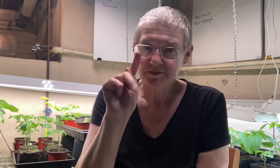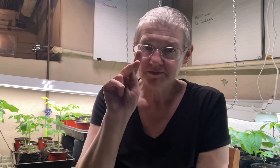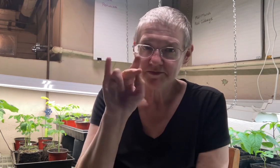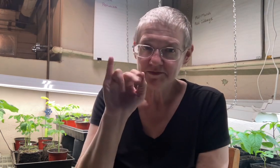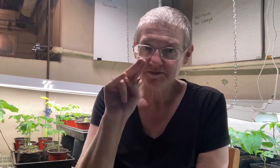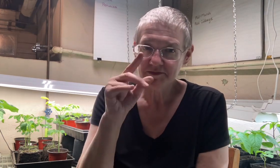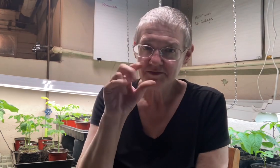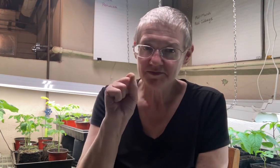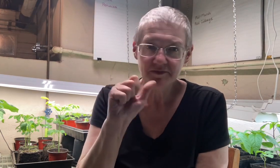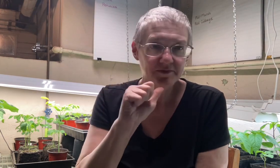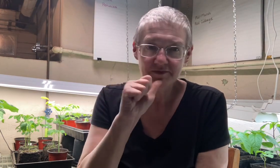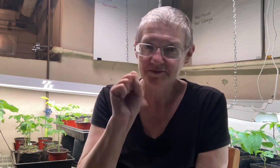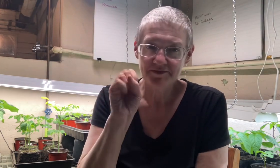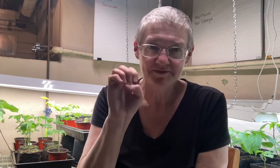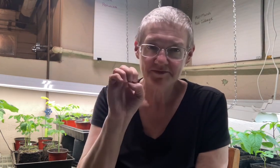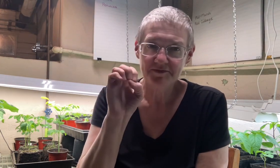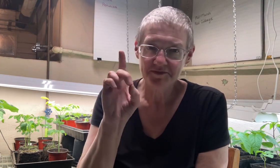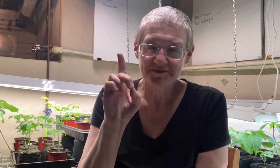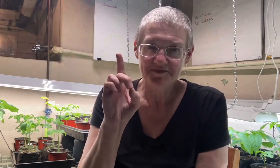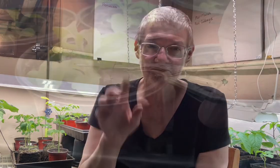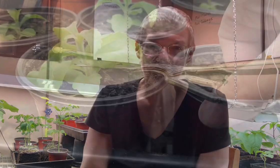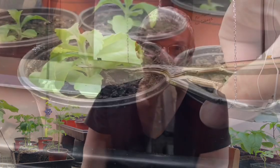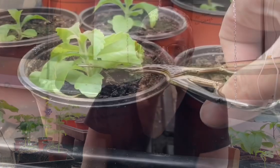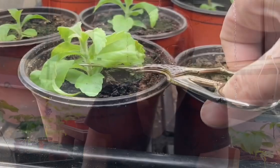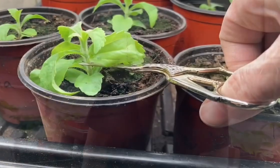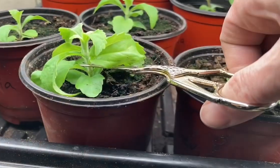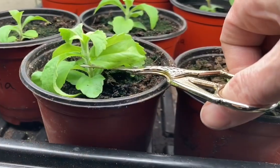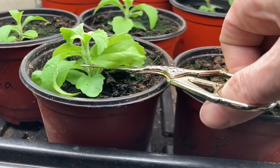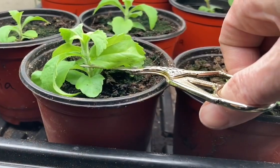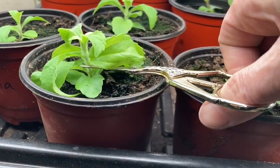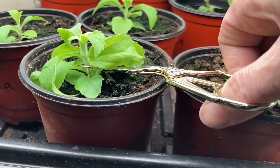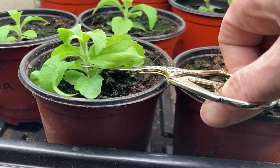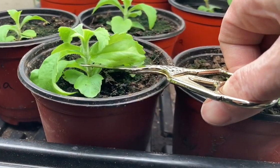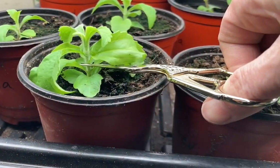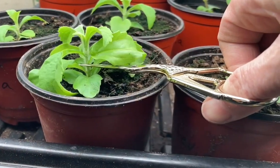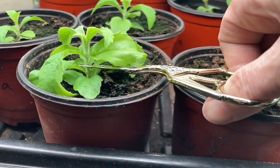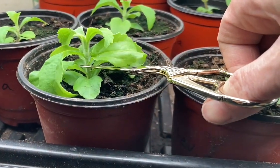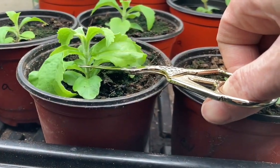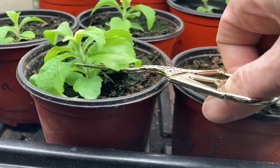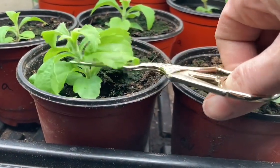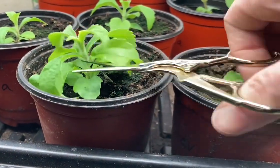Most of the plants you buy are grown from cuttings, not seeds.